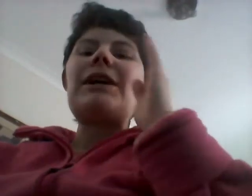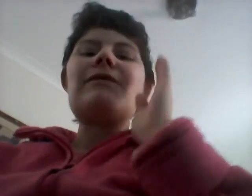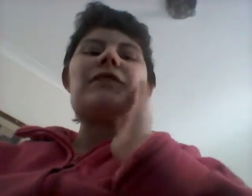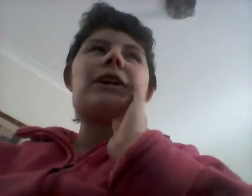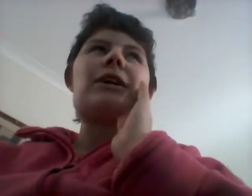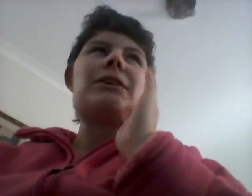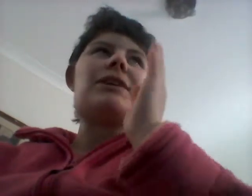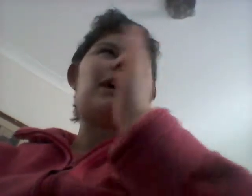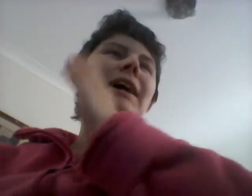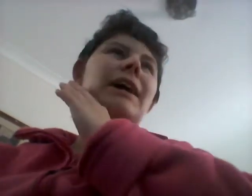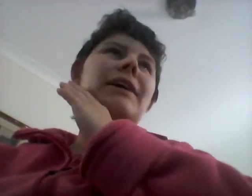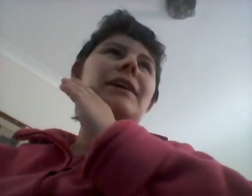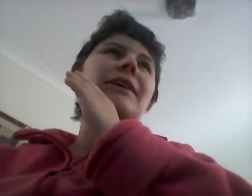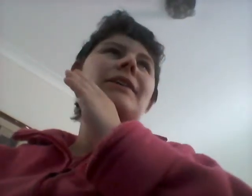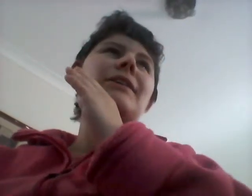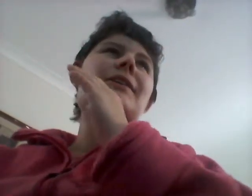That farm he had a.